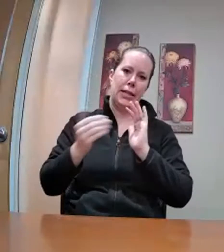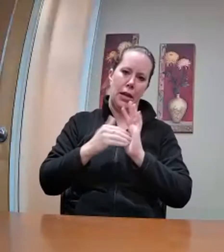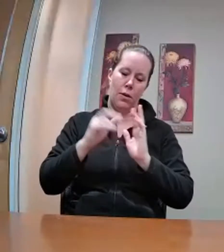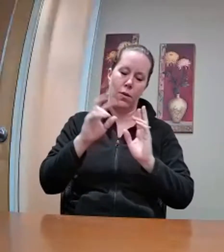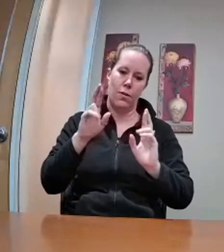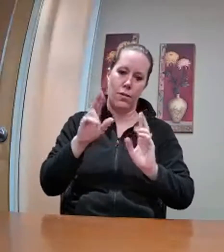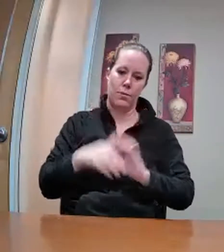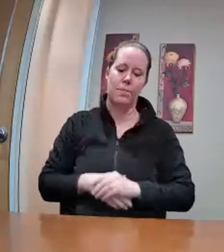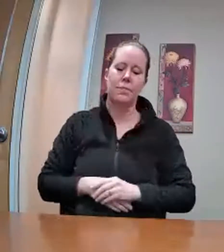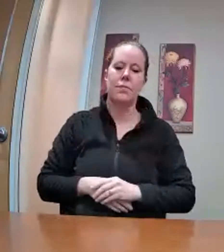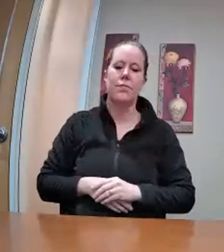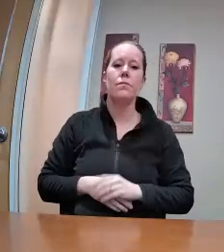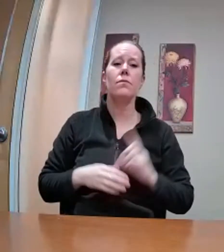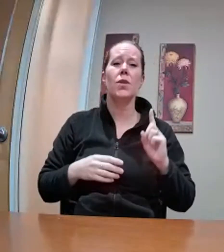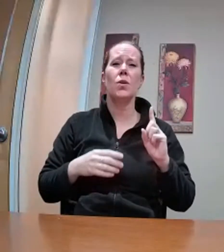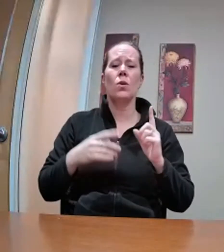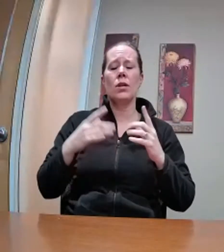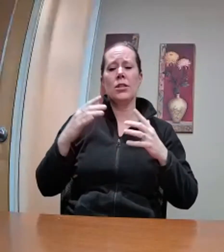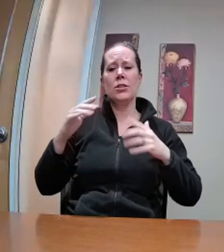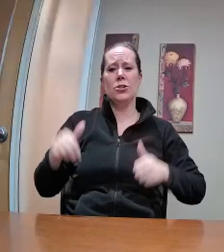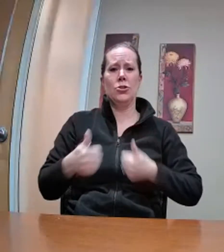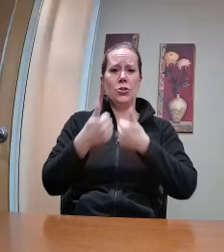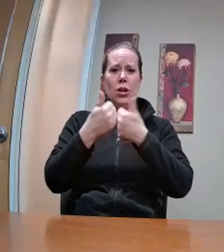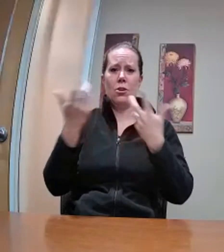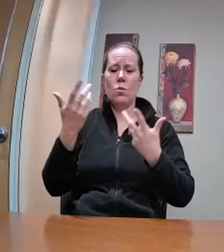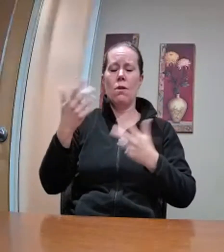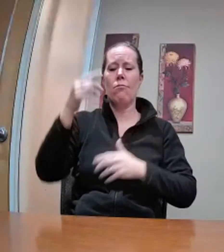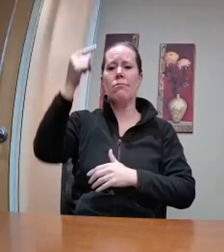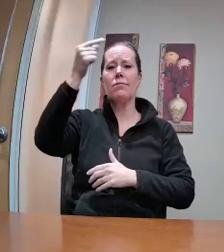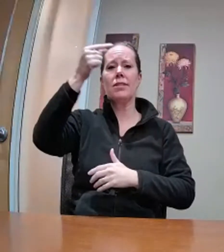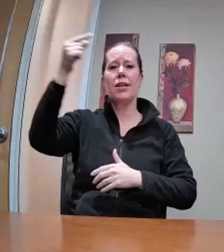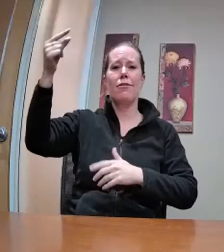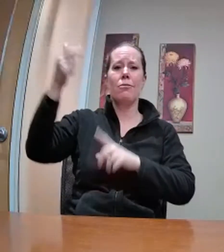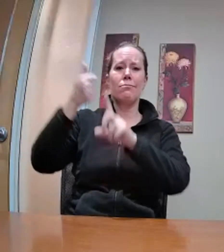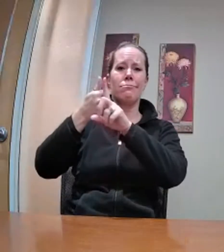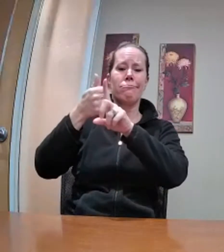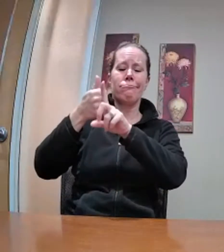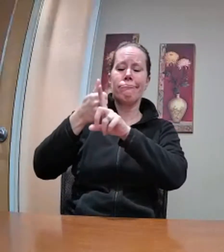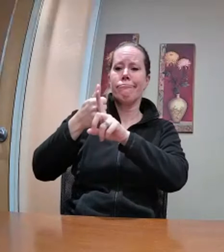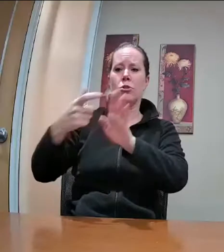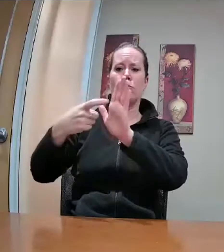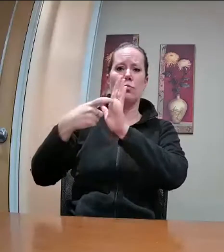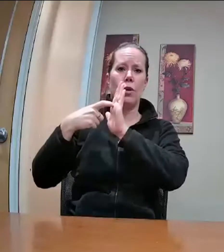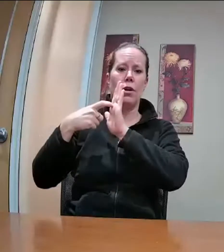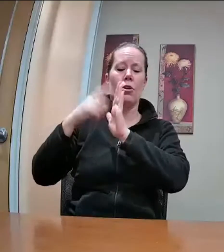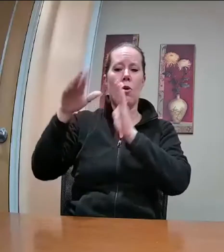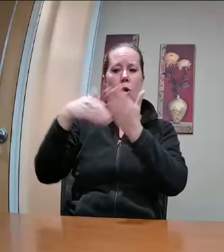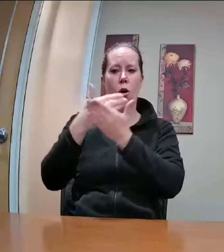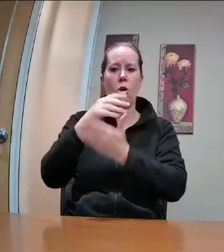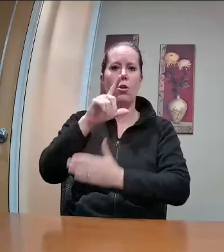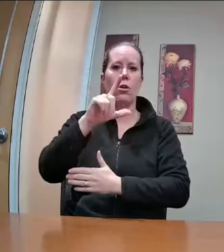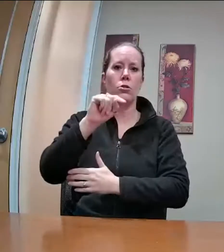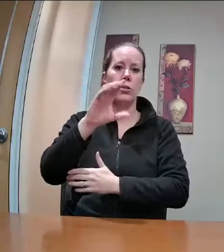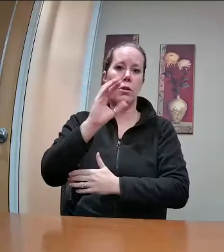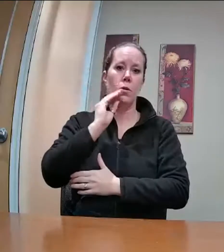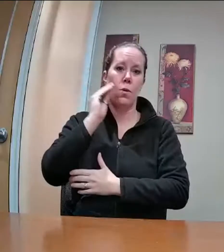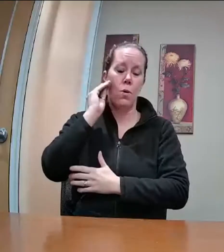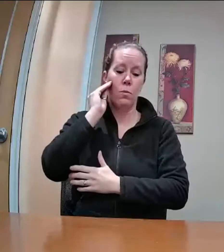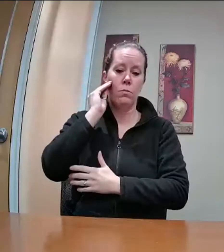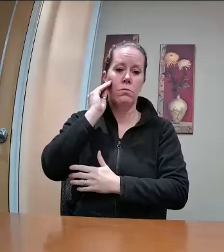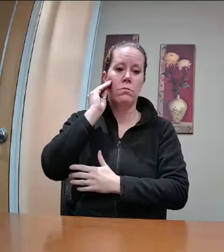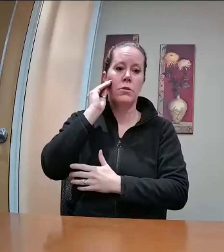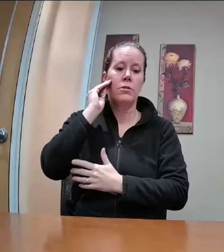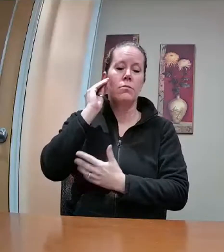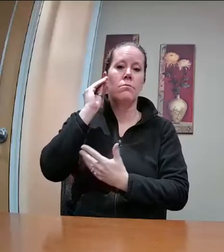The one thing that's been difficult for us is the fact that the government has mandated long-term care homes